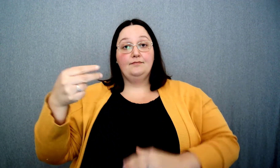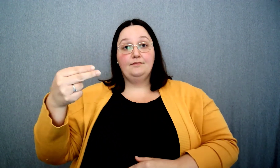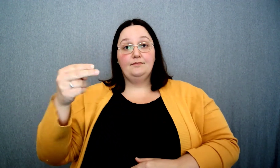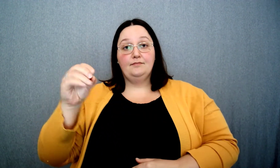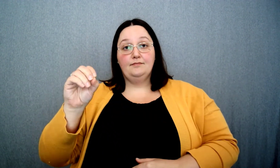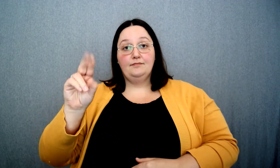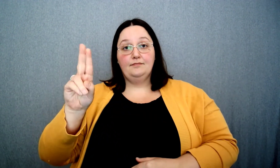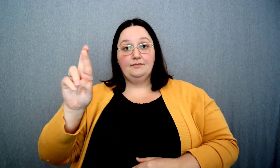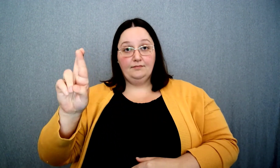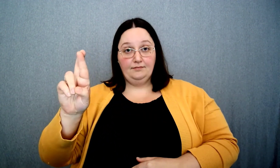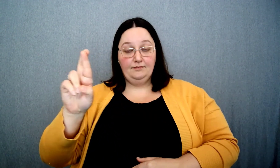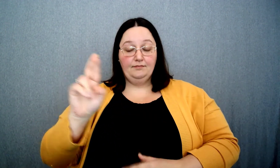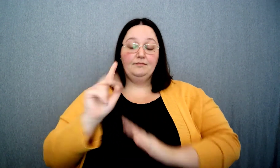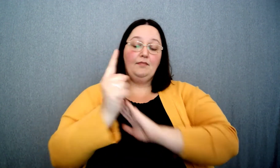Hour.